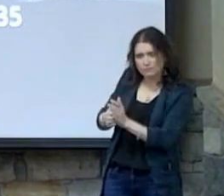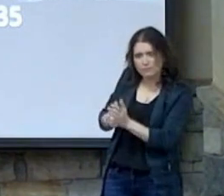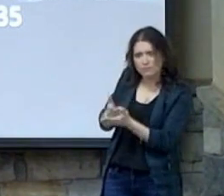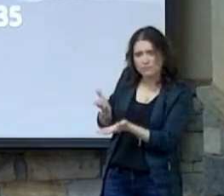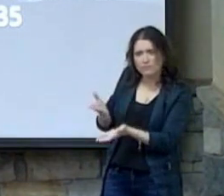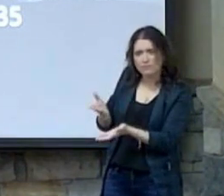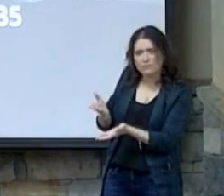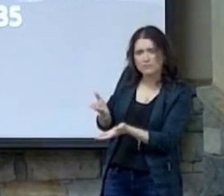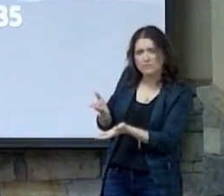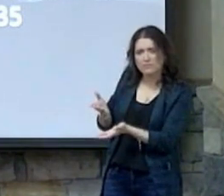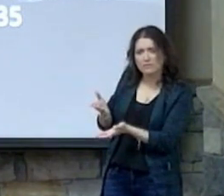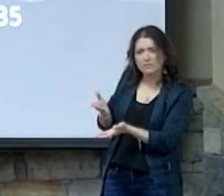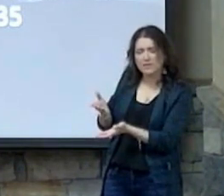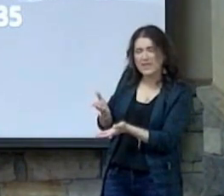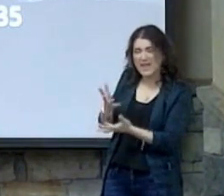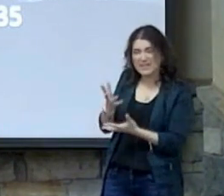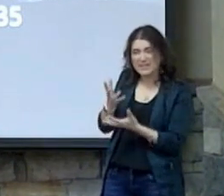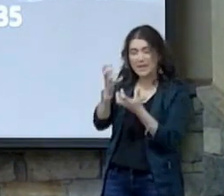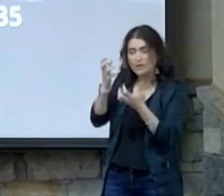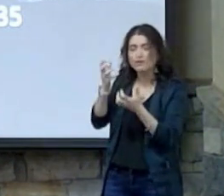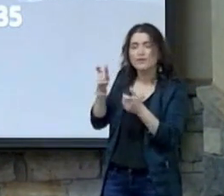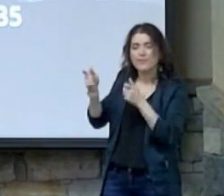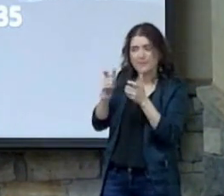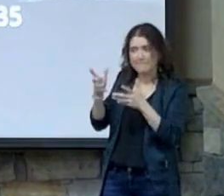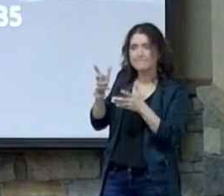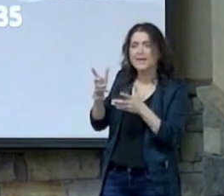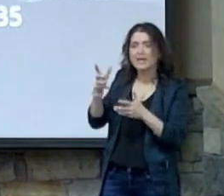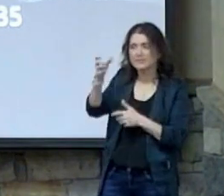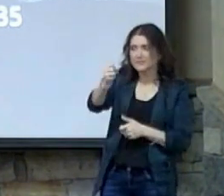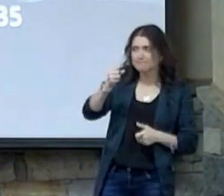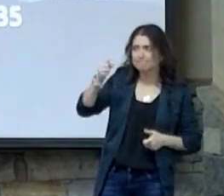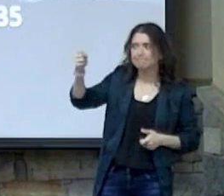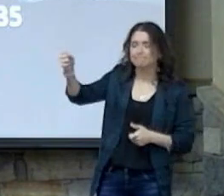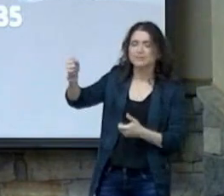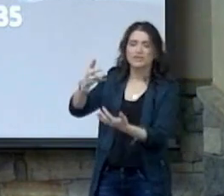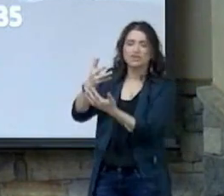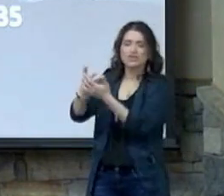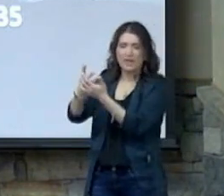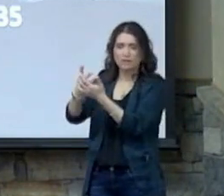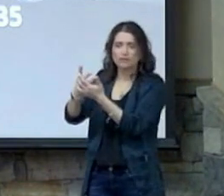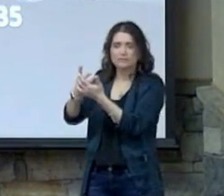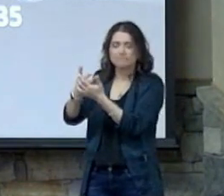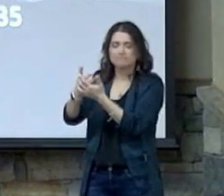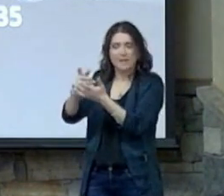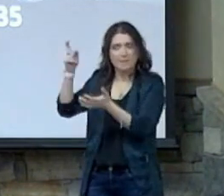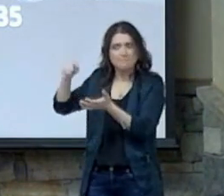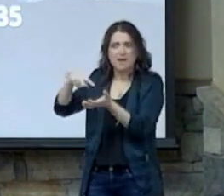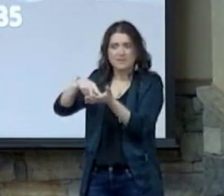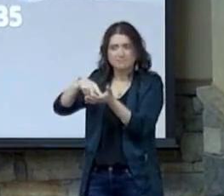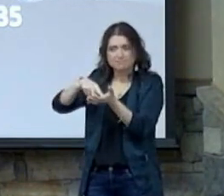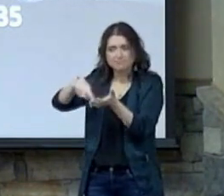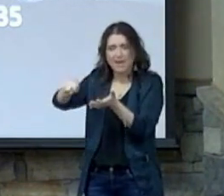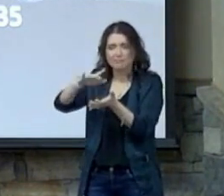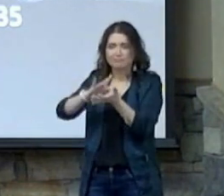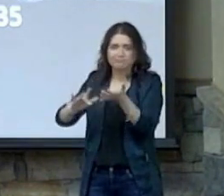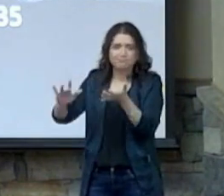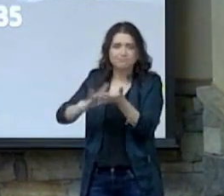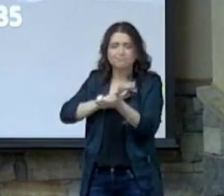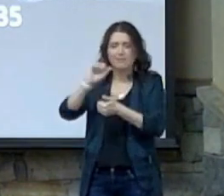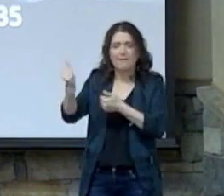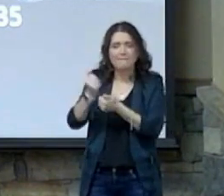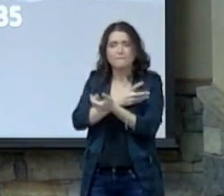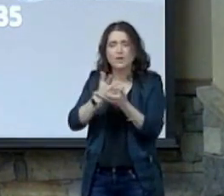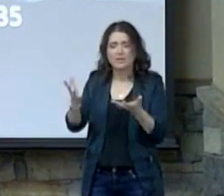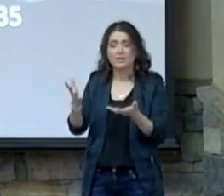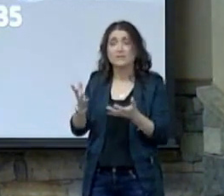you? And in anger his master delivered him to the jailers until he should pay all his debt. So also